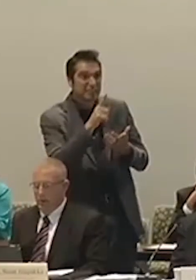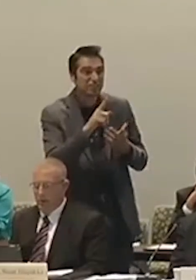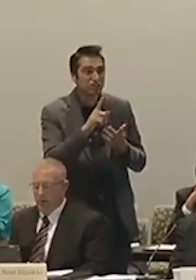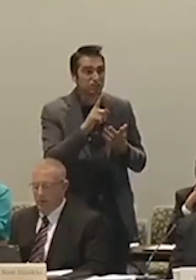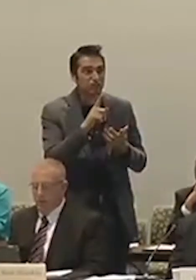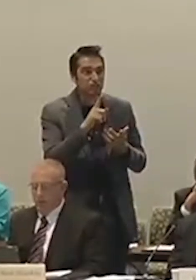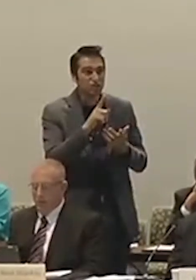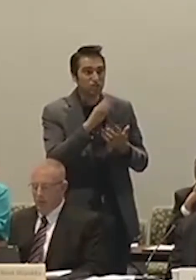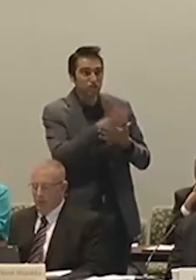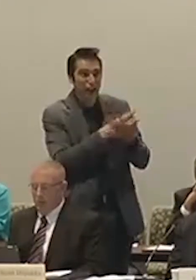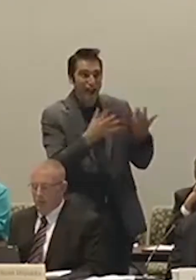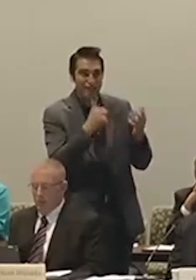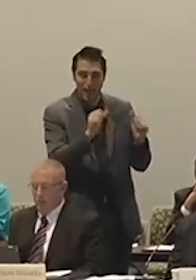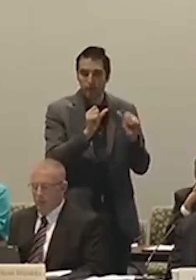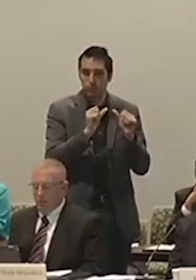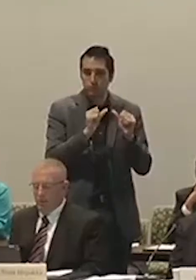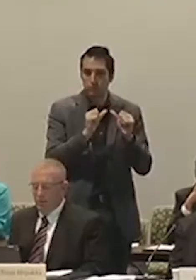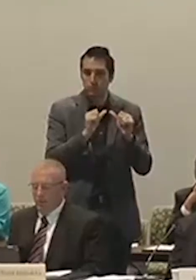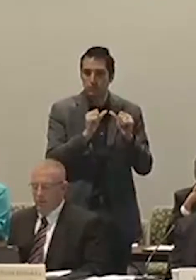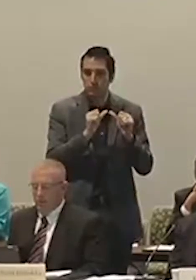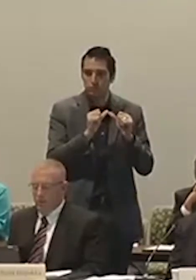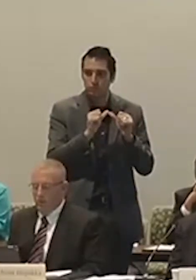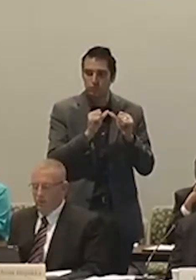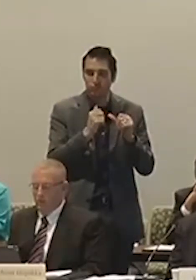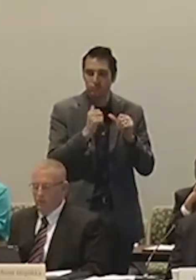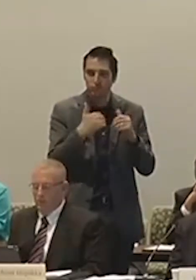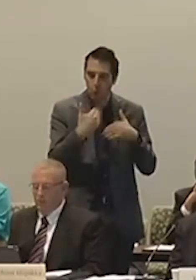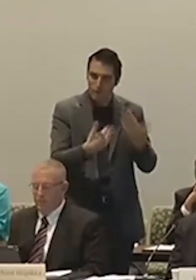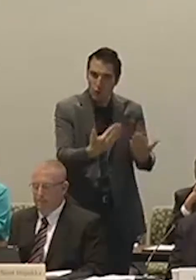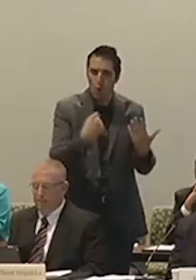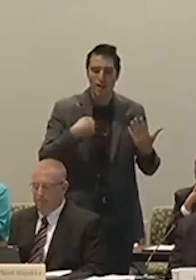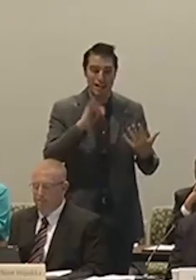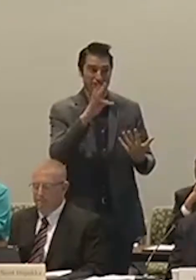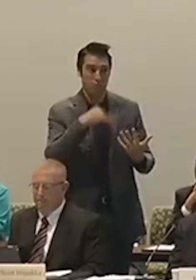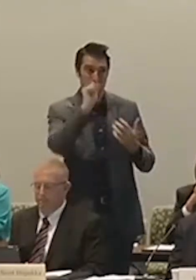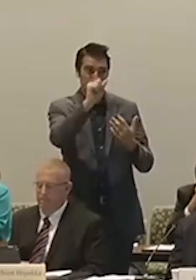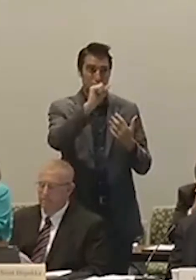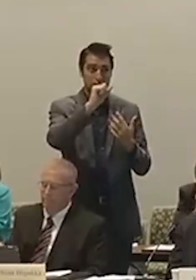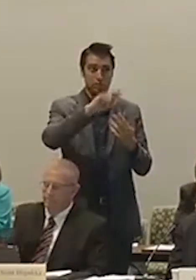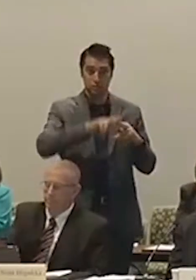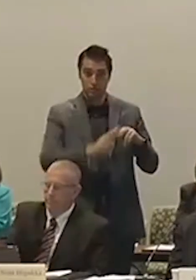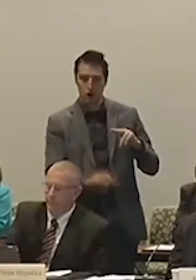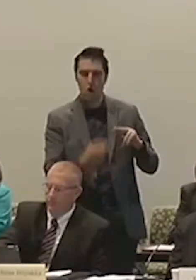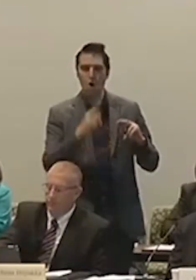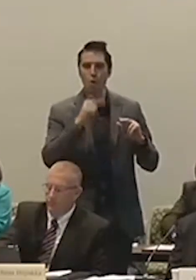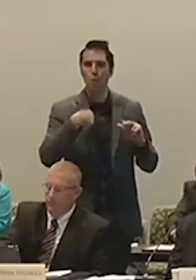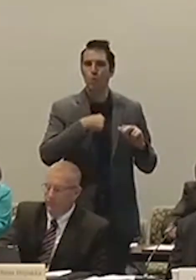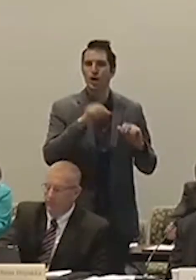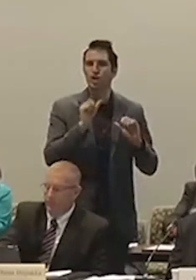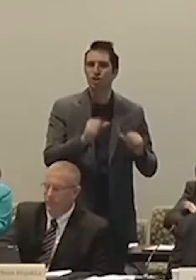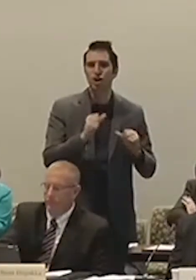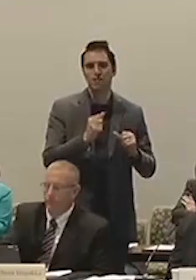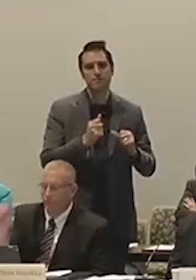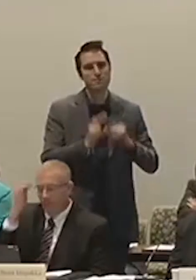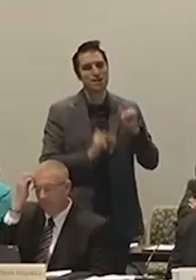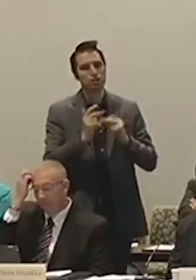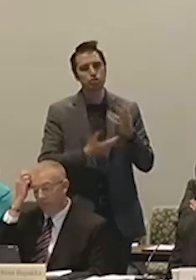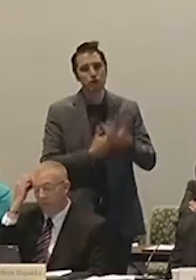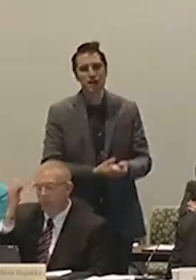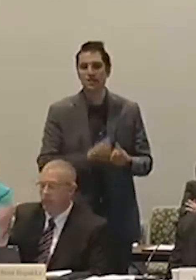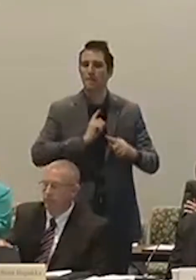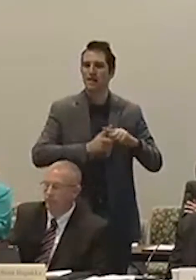move forward? And I think this is, doing this would rebuild so much trust in the community, and it's almost a form of reparations when we talk about this